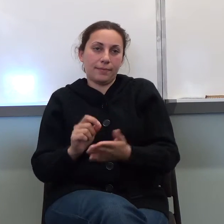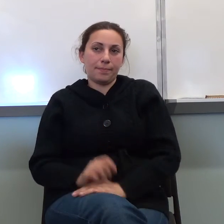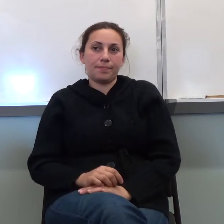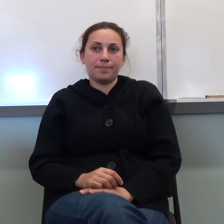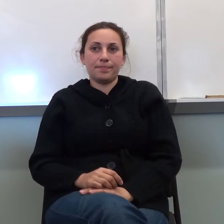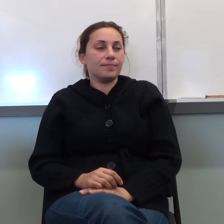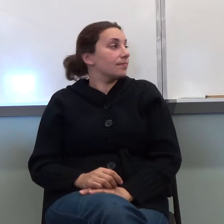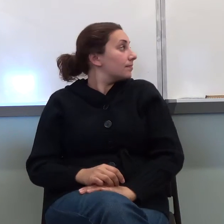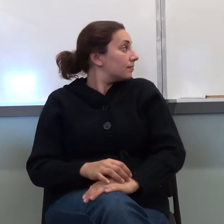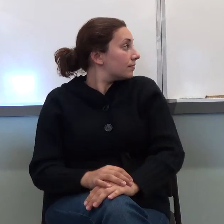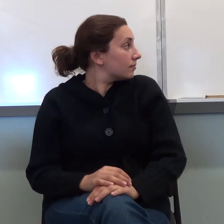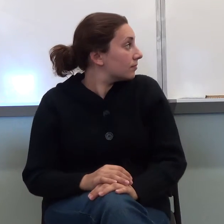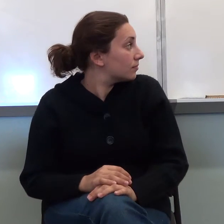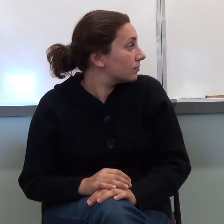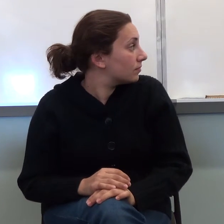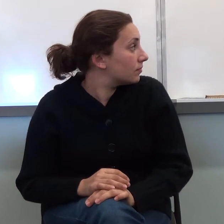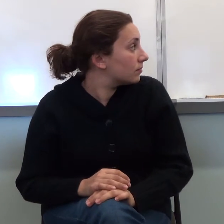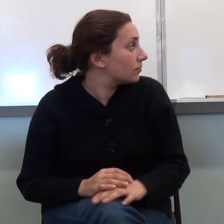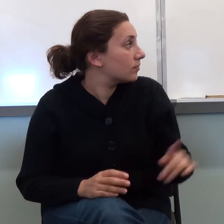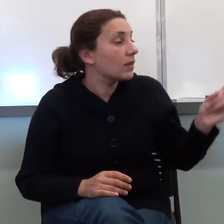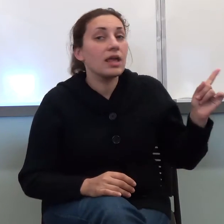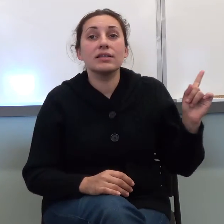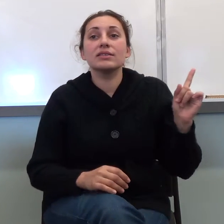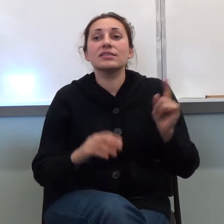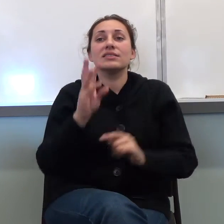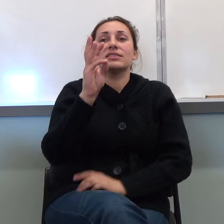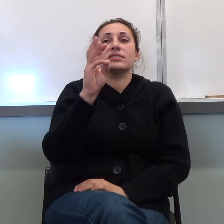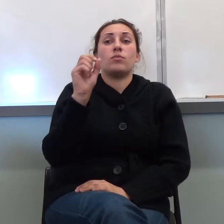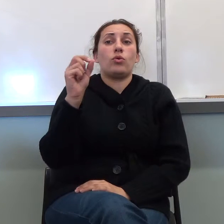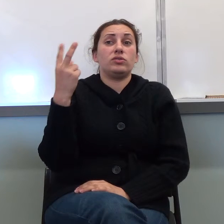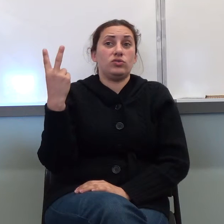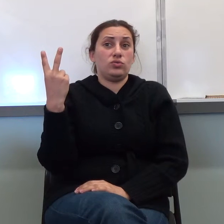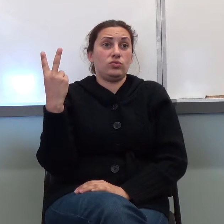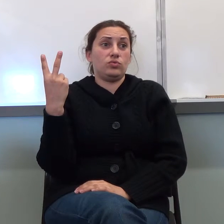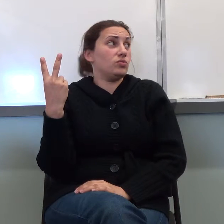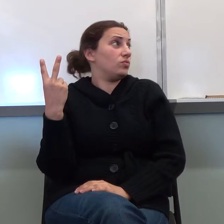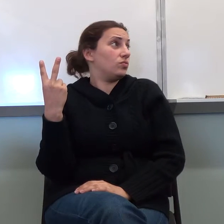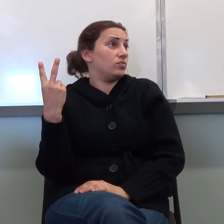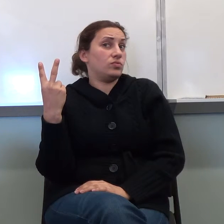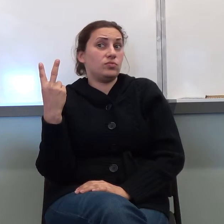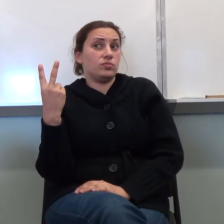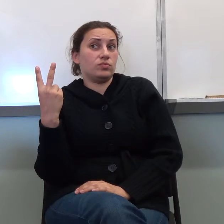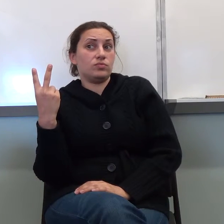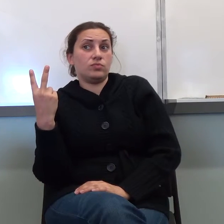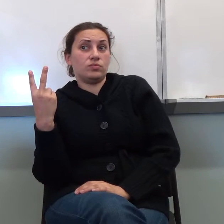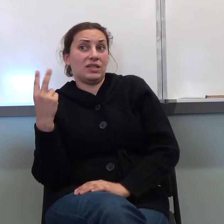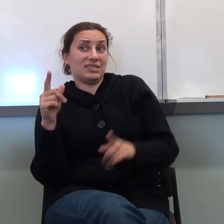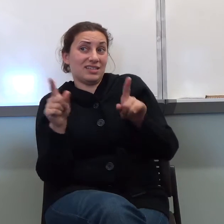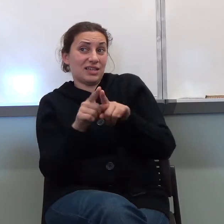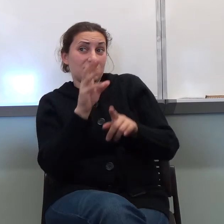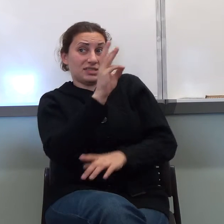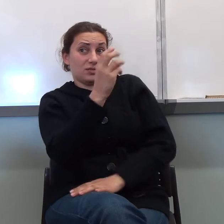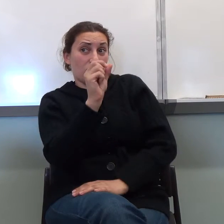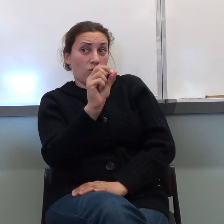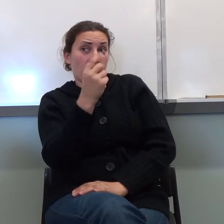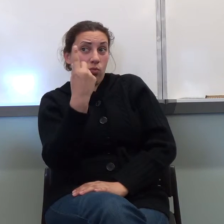Mr. Little? Say it again? This is all for 6.2, the next section, or the same Yeah. section? I'm sorry. Is this for the same section for 6.1 or 6.2?